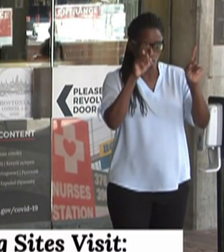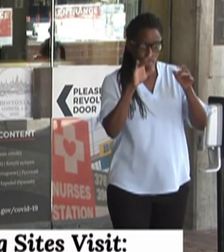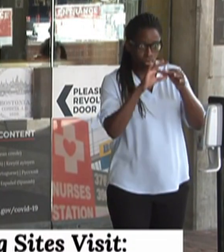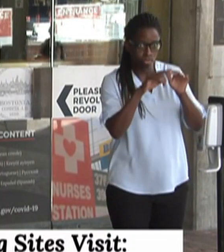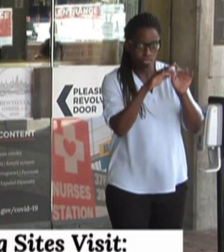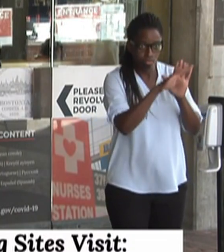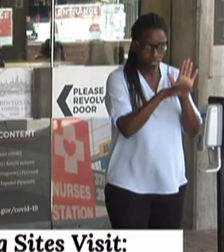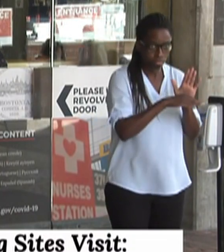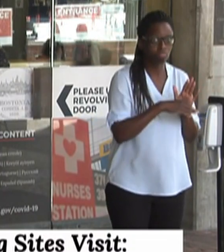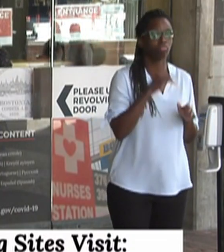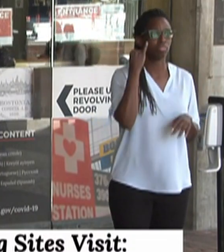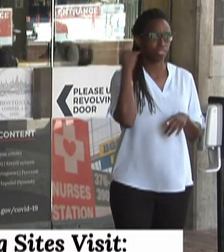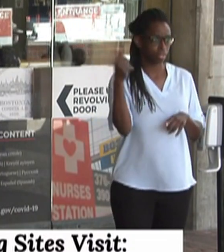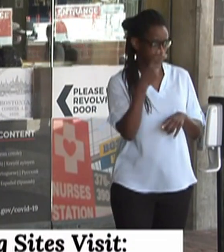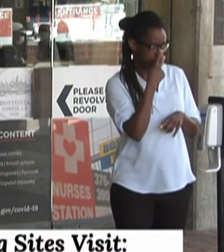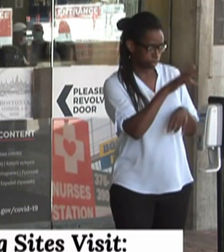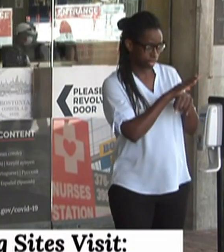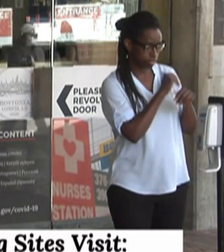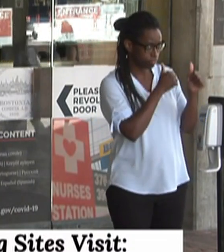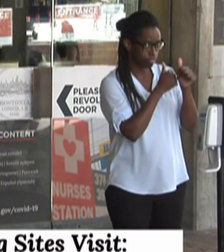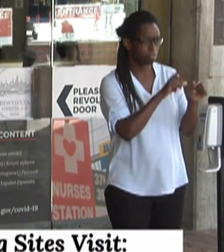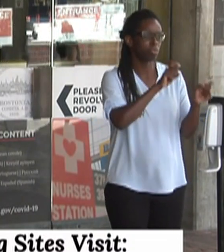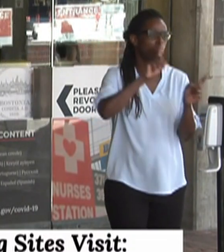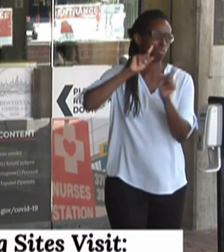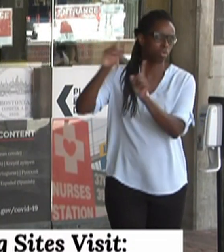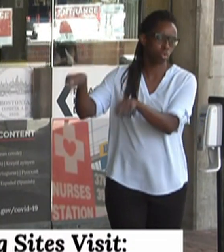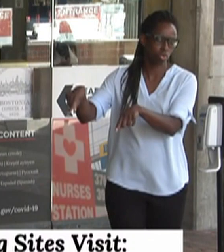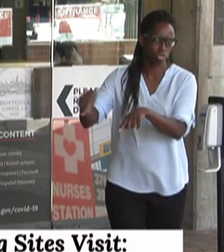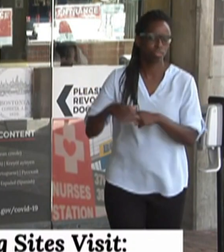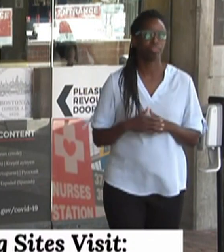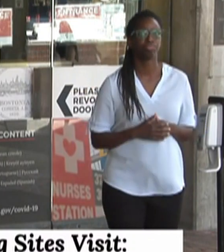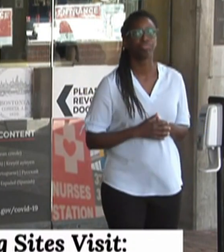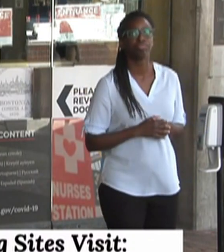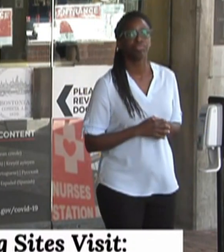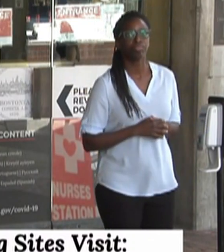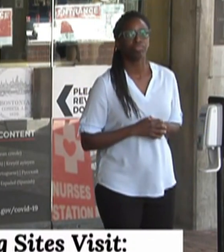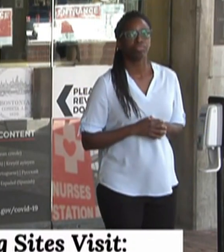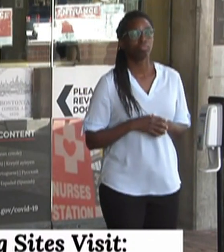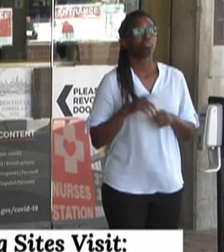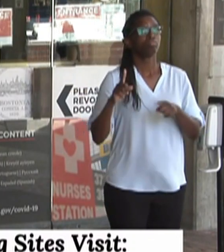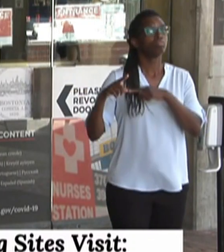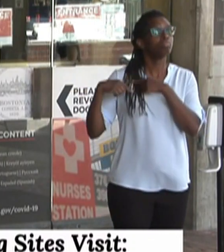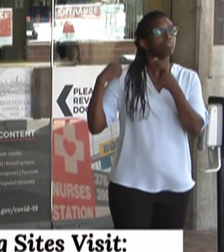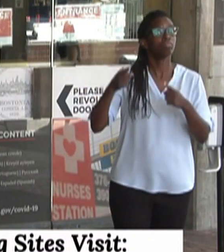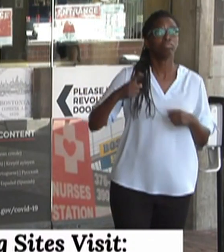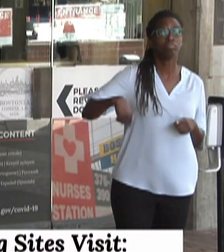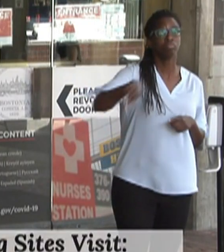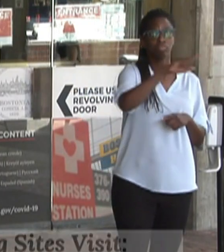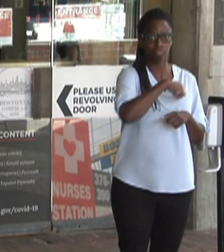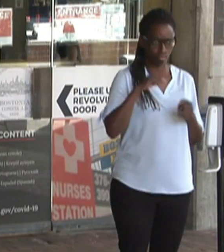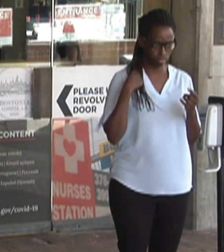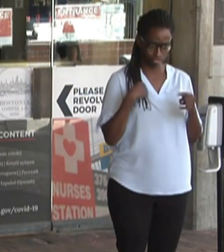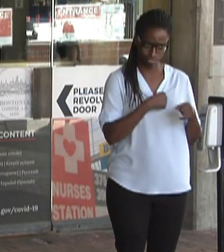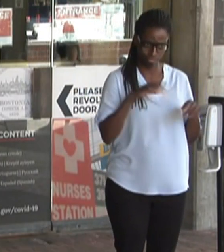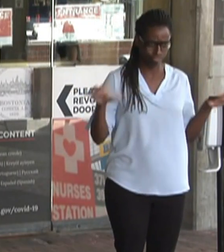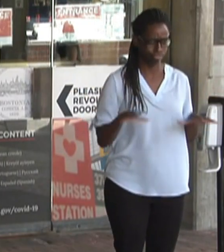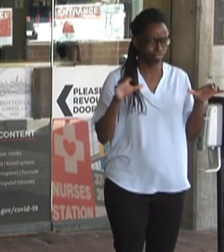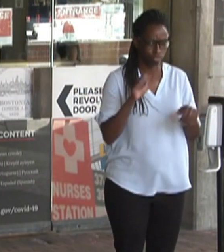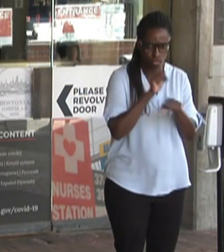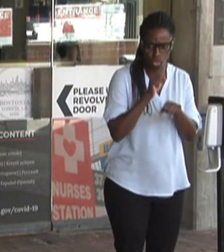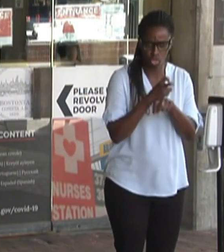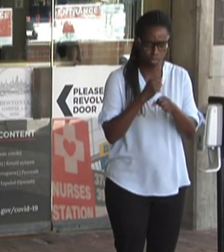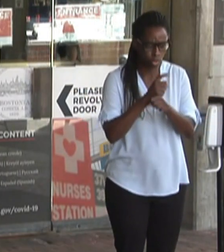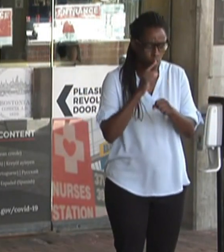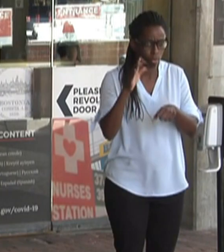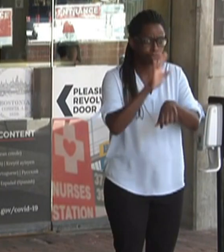This is an all-hands-on-deck effort, and we're working together, all of us, including all the electeds. In the city, cross-departmental